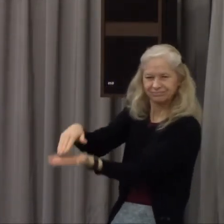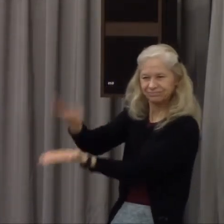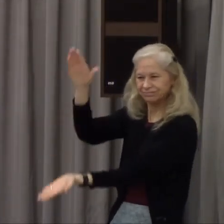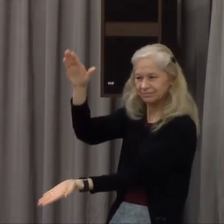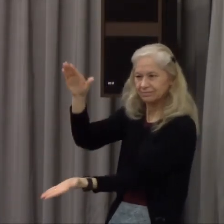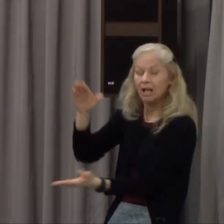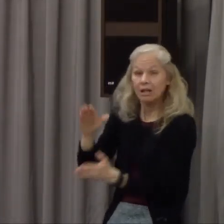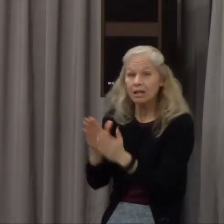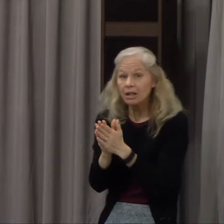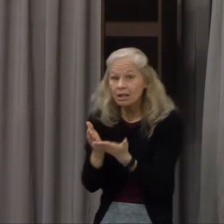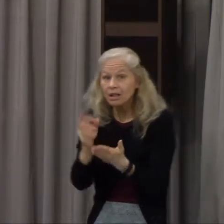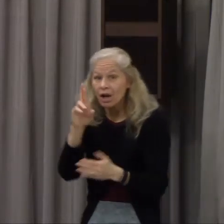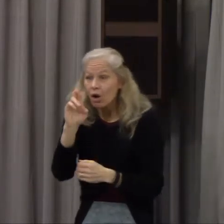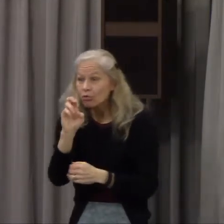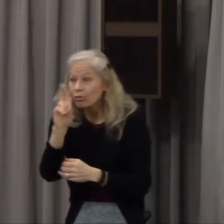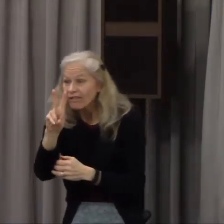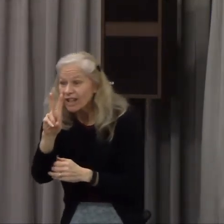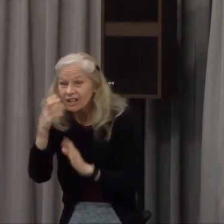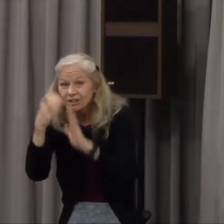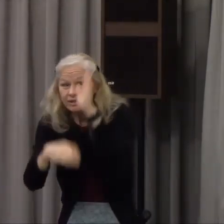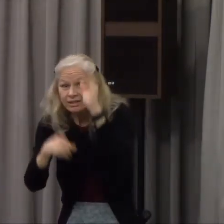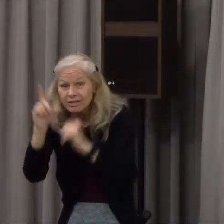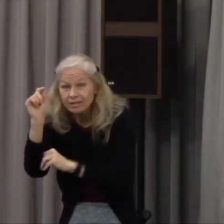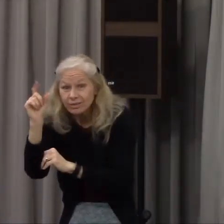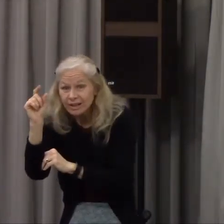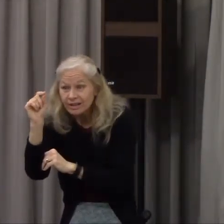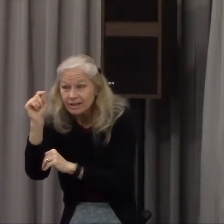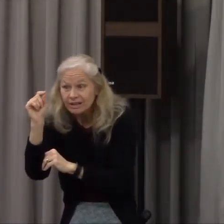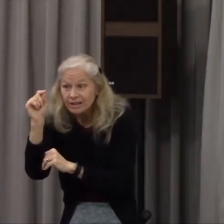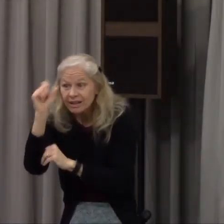20 and the Bible says the books were open.